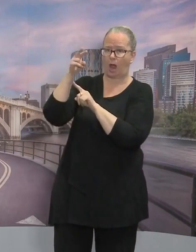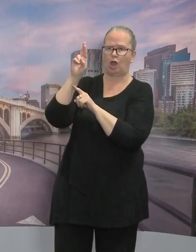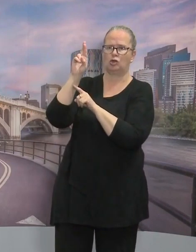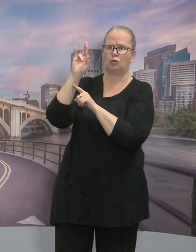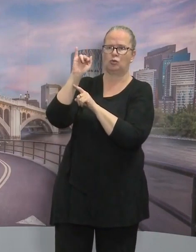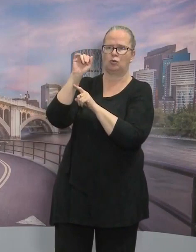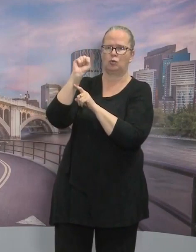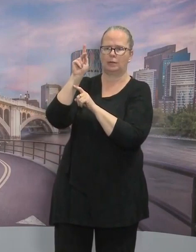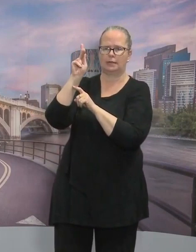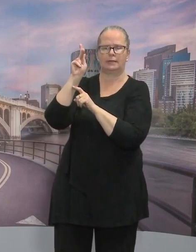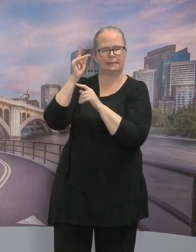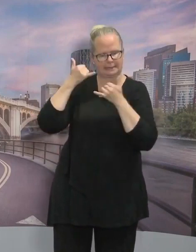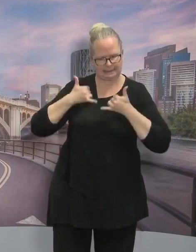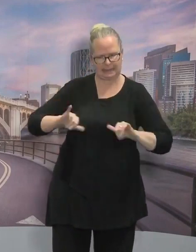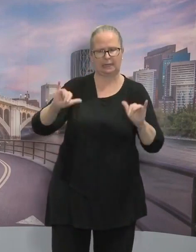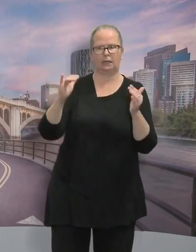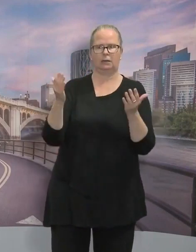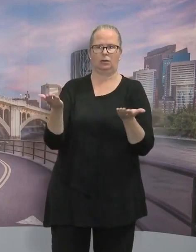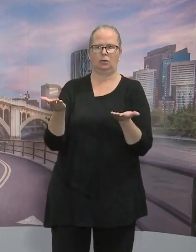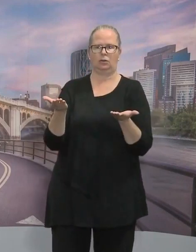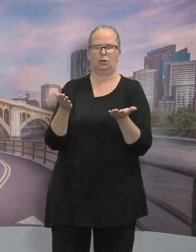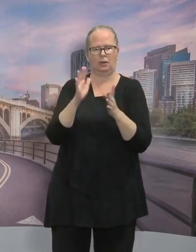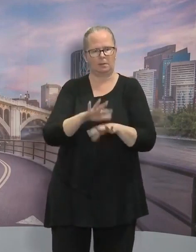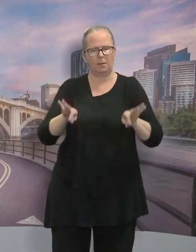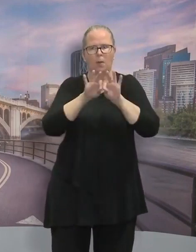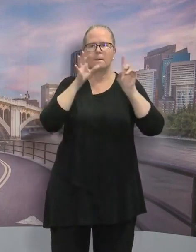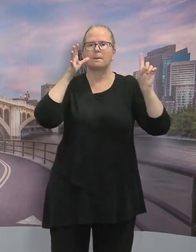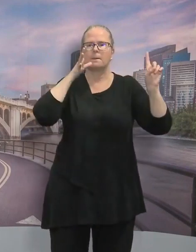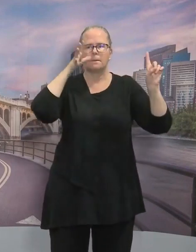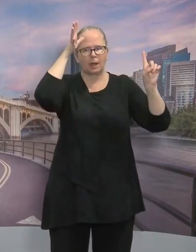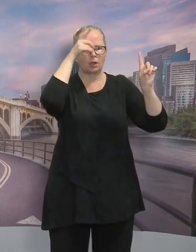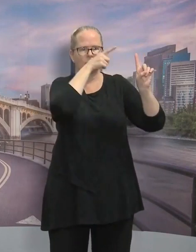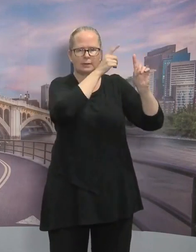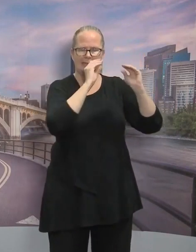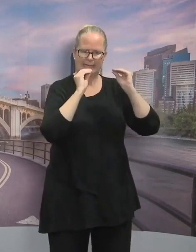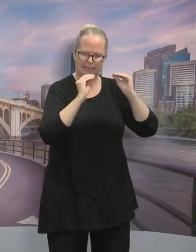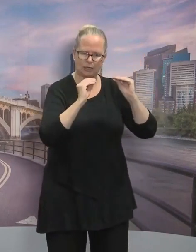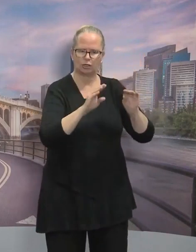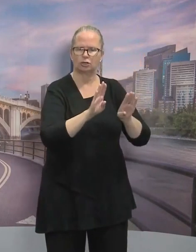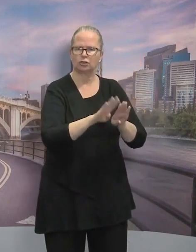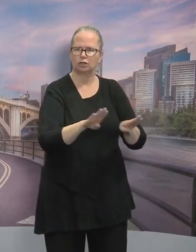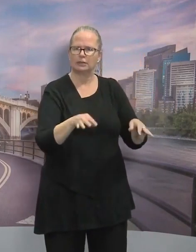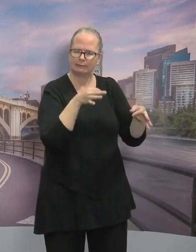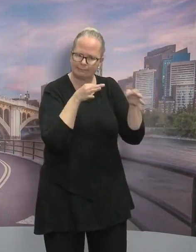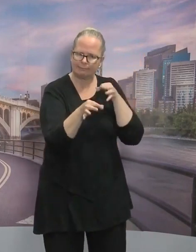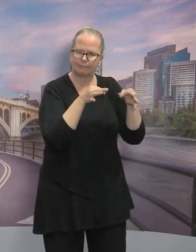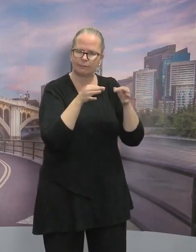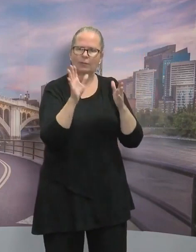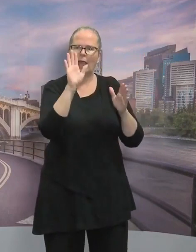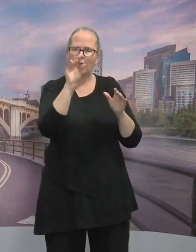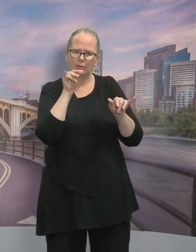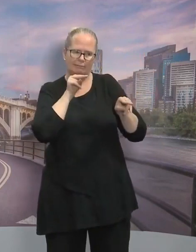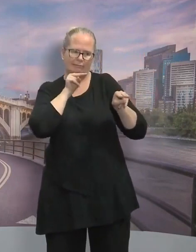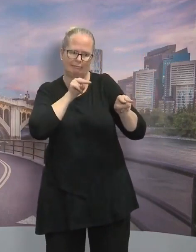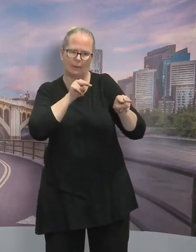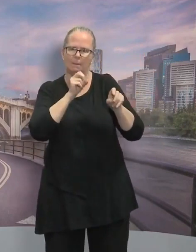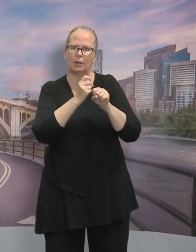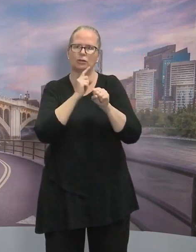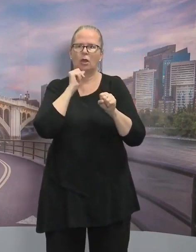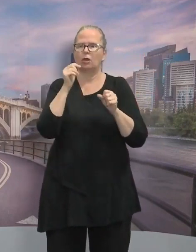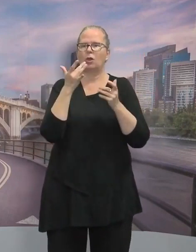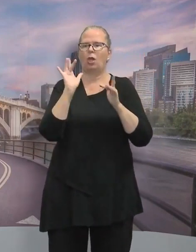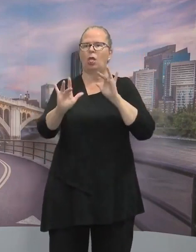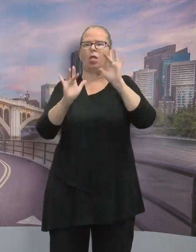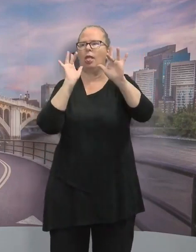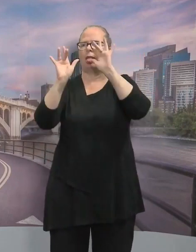after their kids in a way much beyond what you ever did before. Those are high-touch surfaces. You don't know whose child